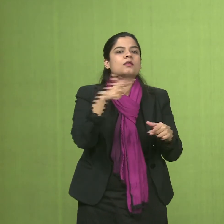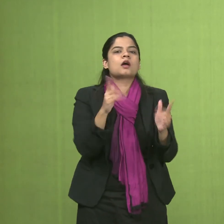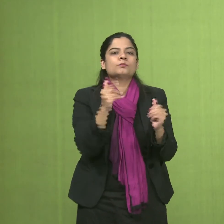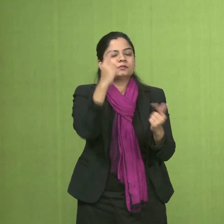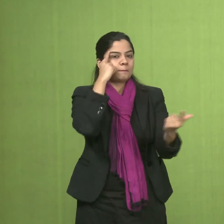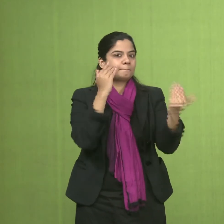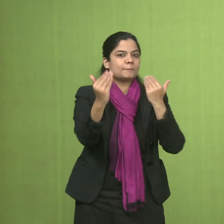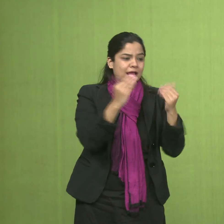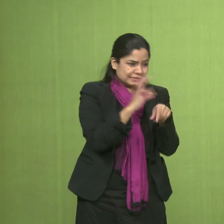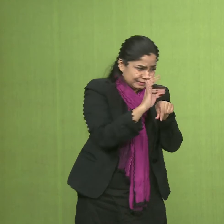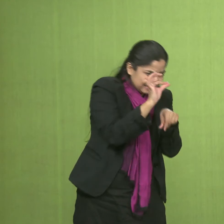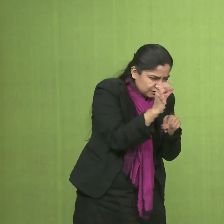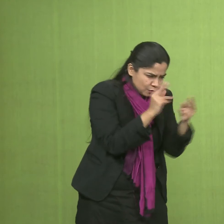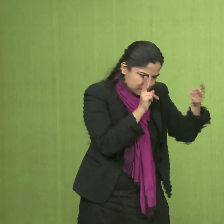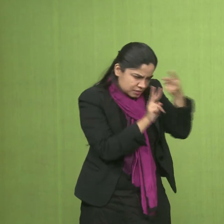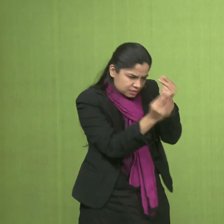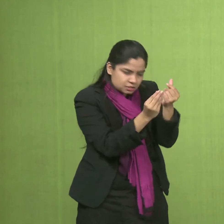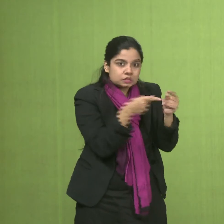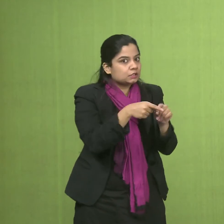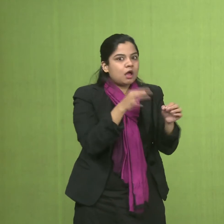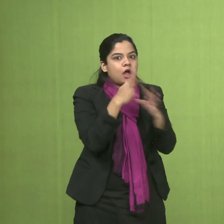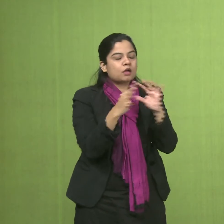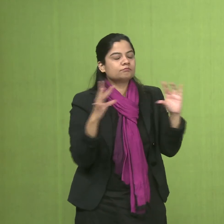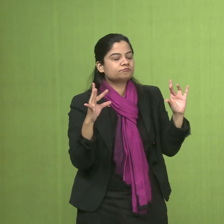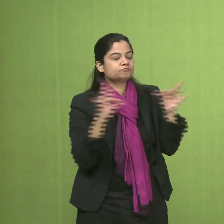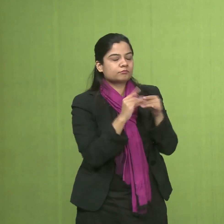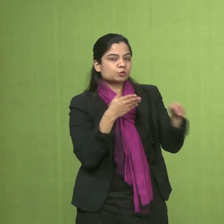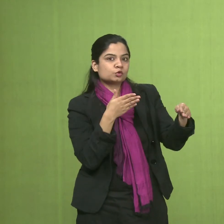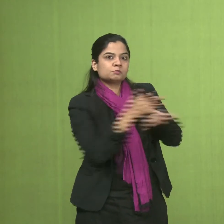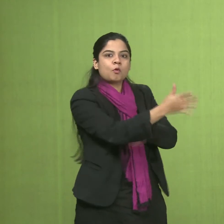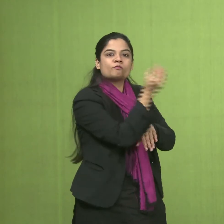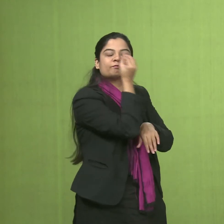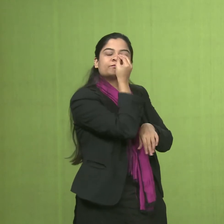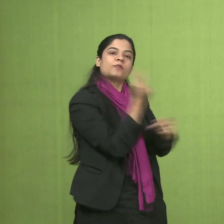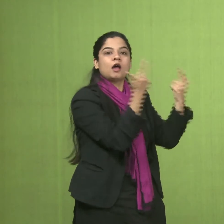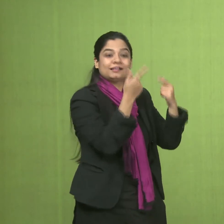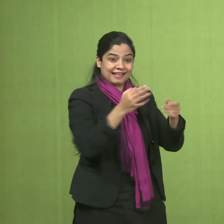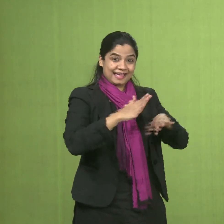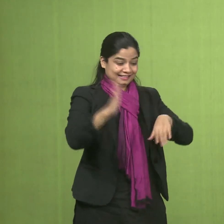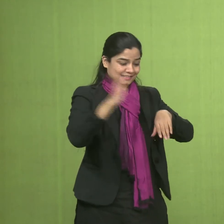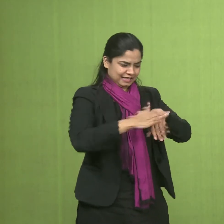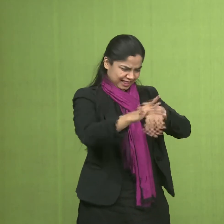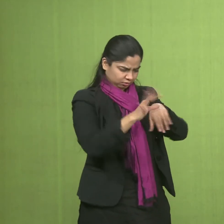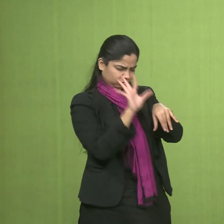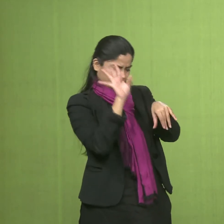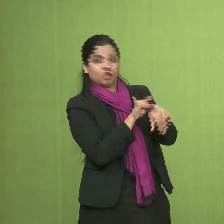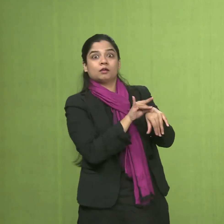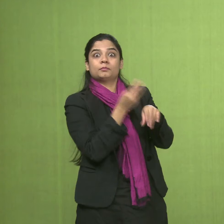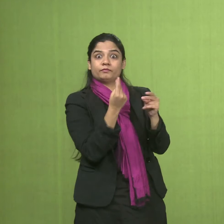and cook. So be mindful. Don't wear synthetic or nylon clothes because they can catch fire very easily and they